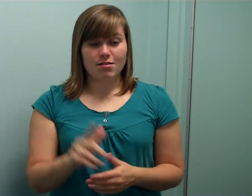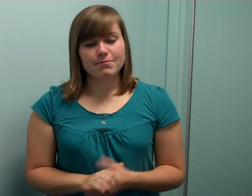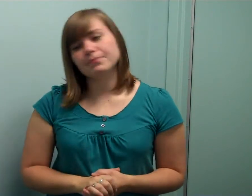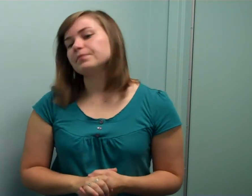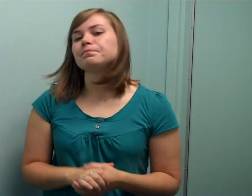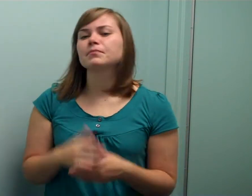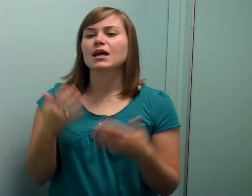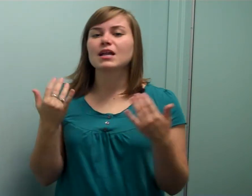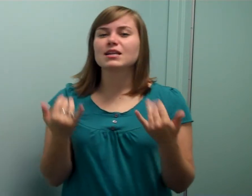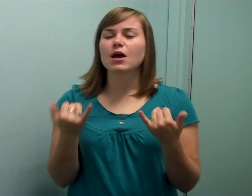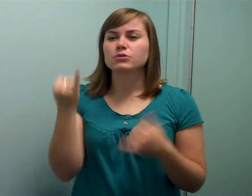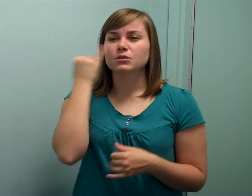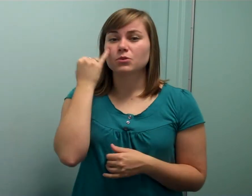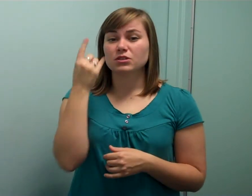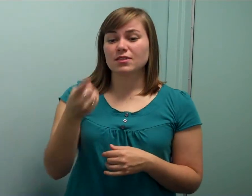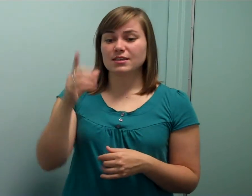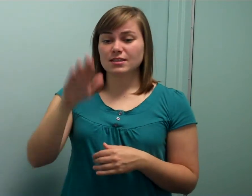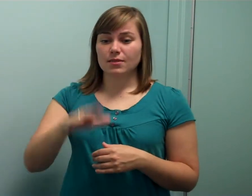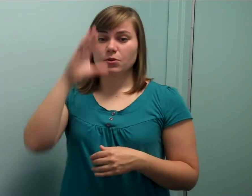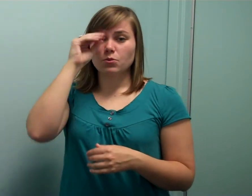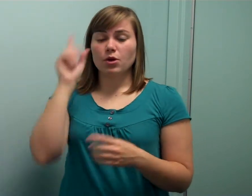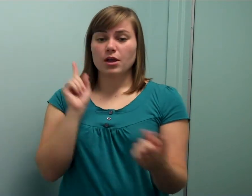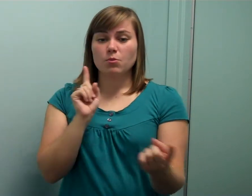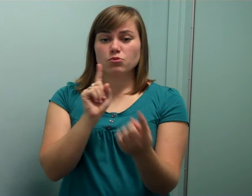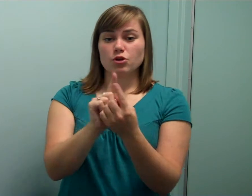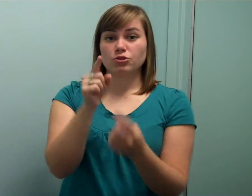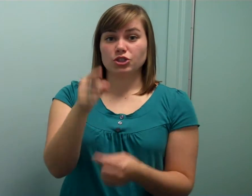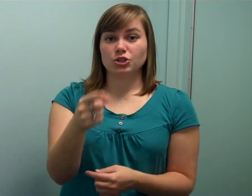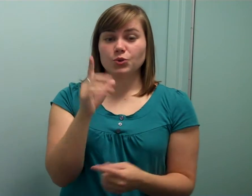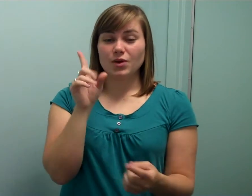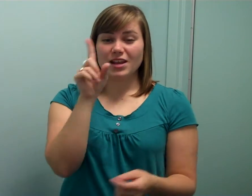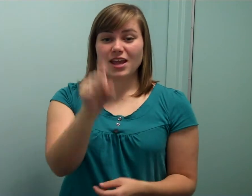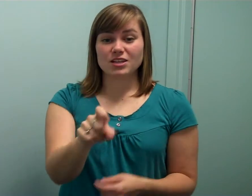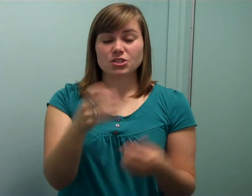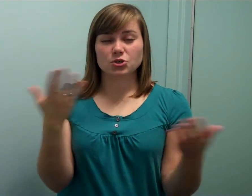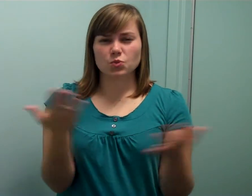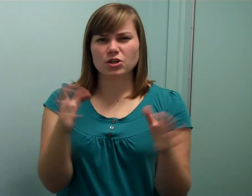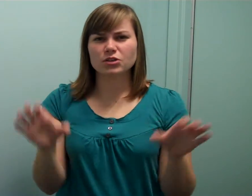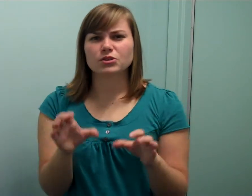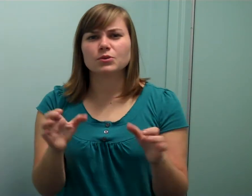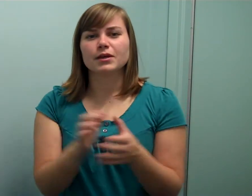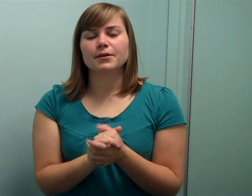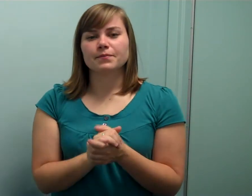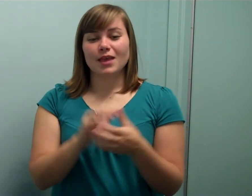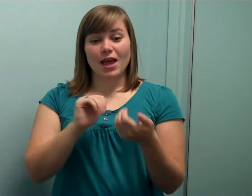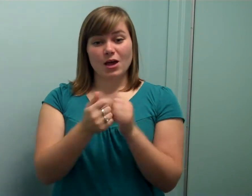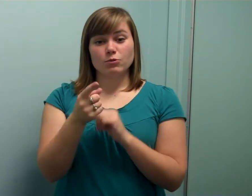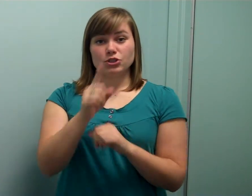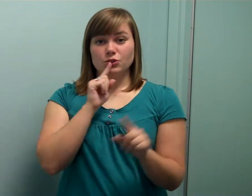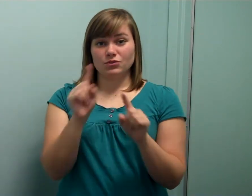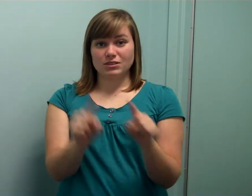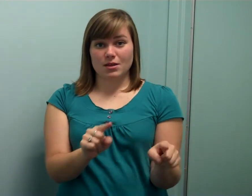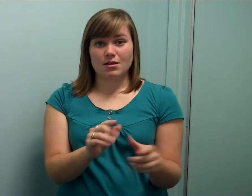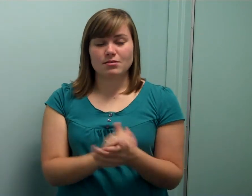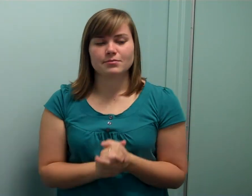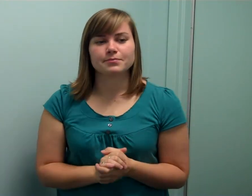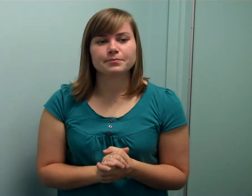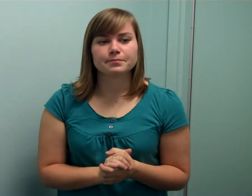Now, if this little boy approached you and asked you, "What are you doing?" how would you respond? Do